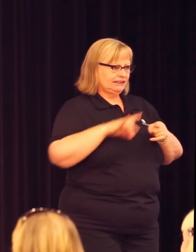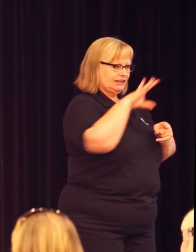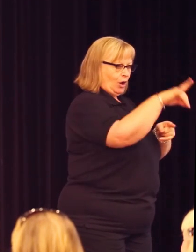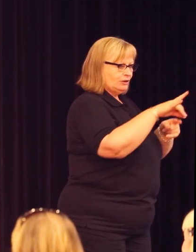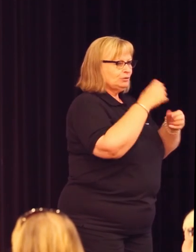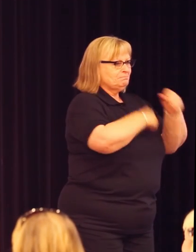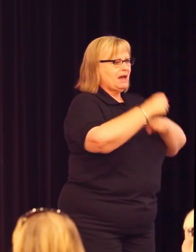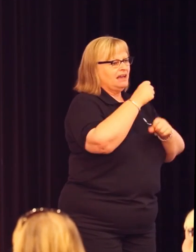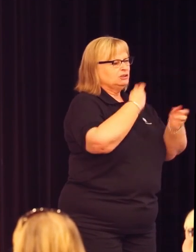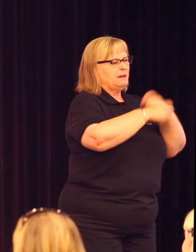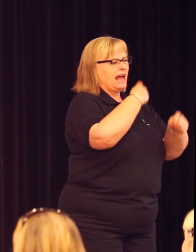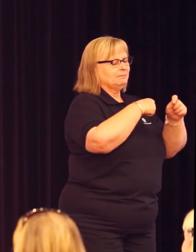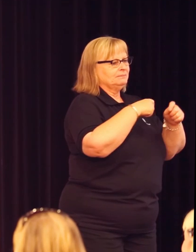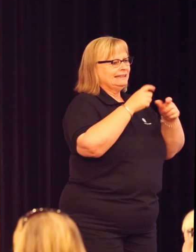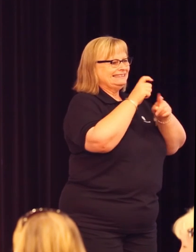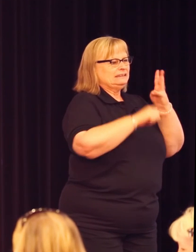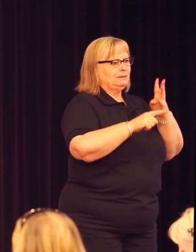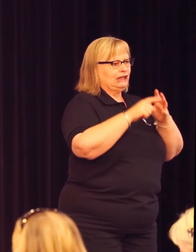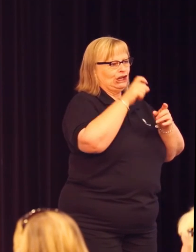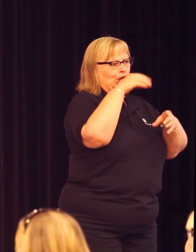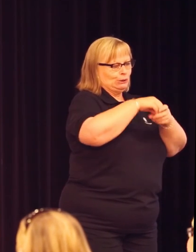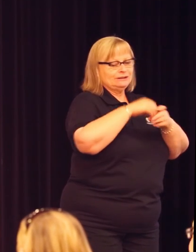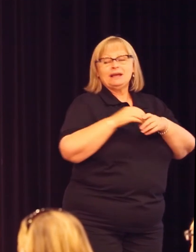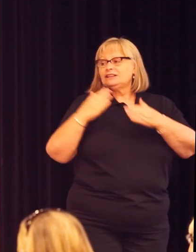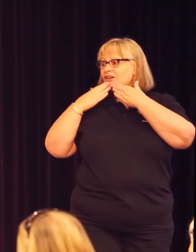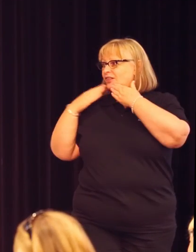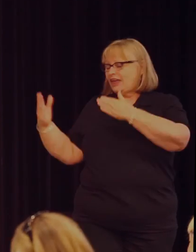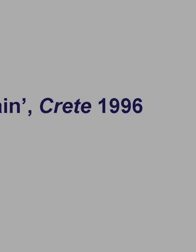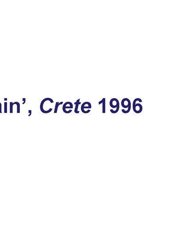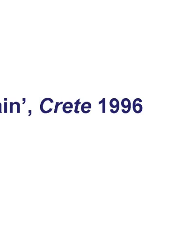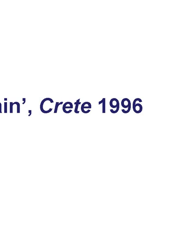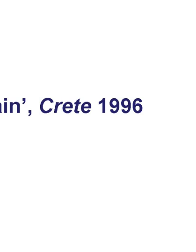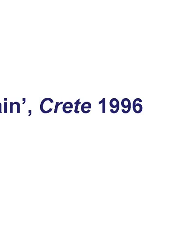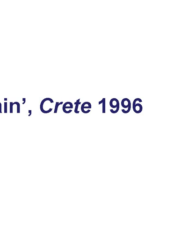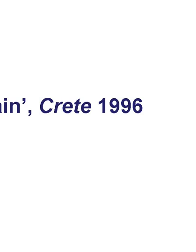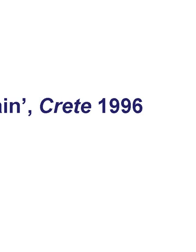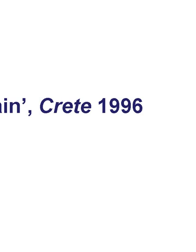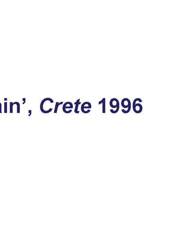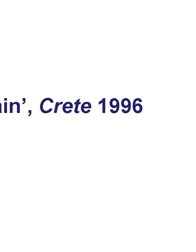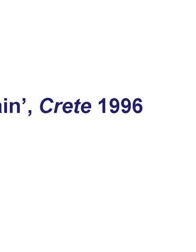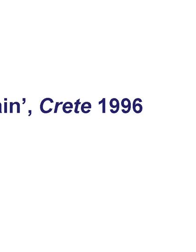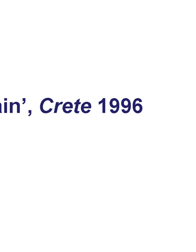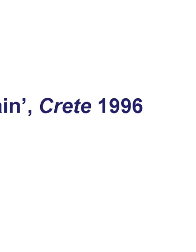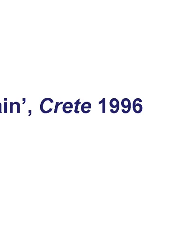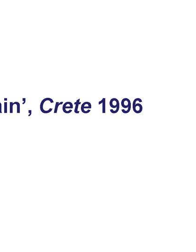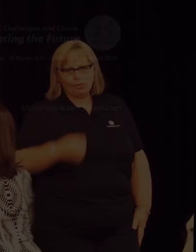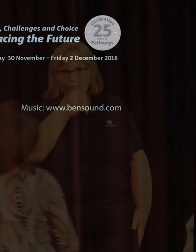please do. Marnie, many thanks indeed. Please thank Marnie Hughes-Warringen. Thank you.